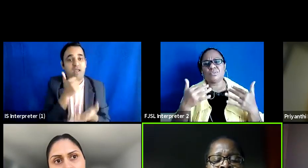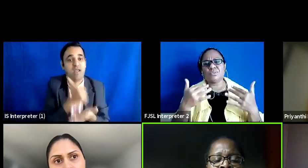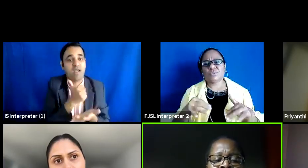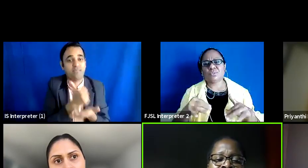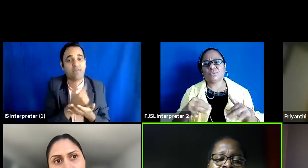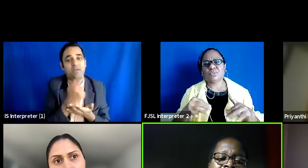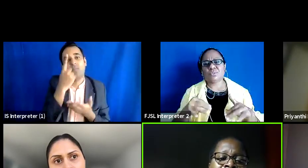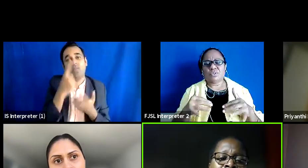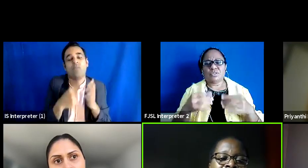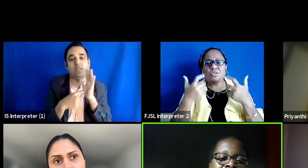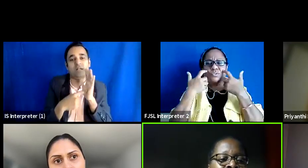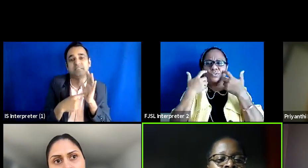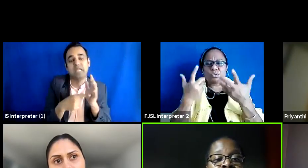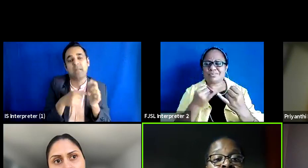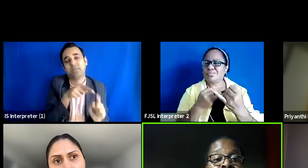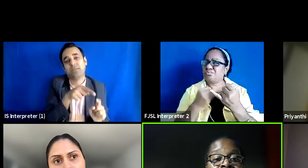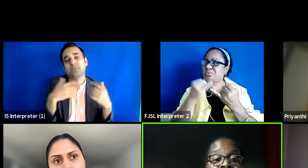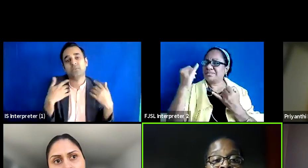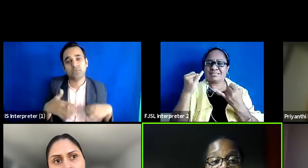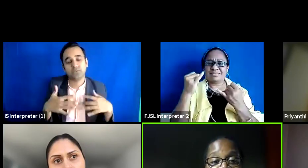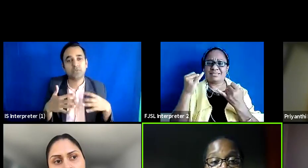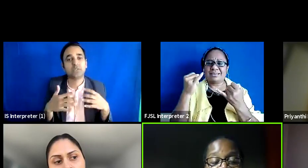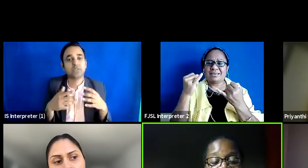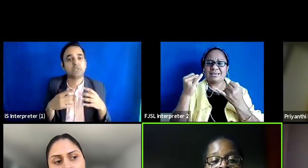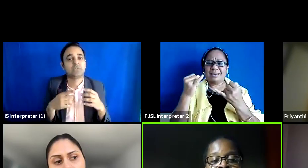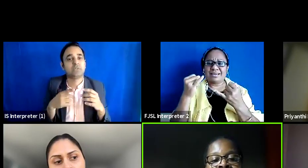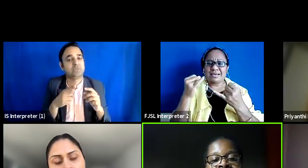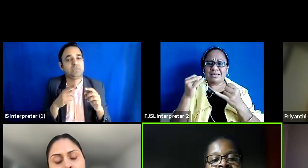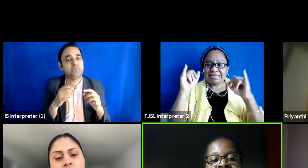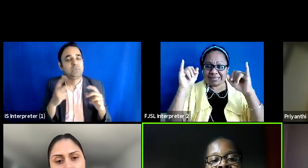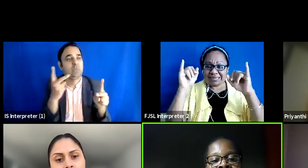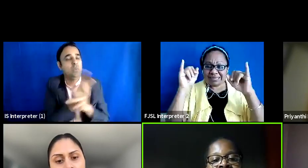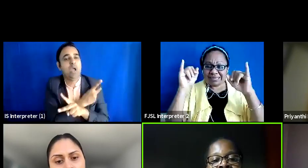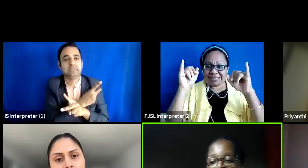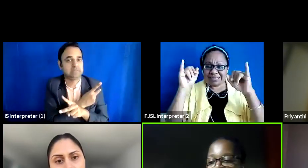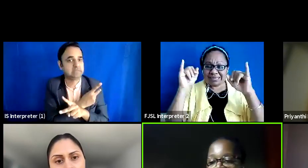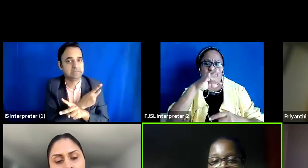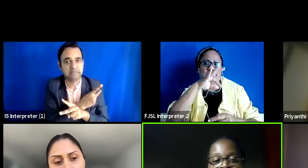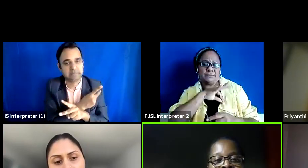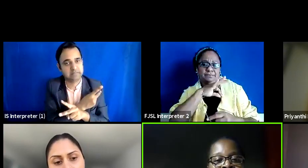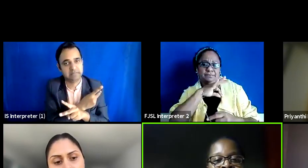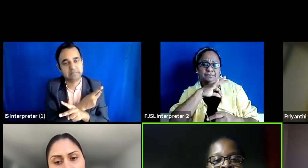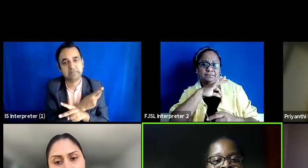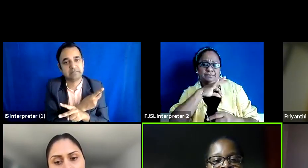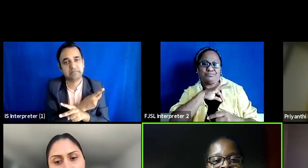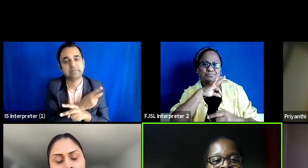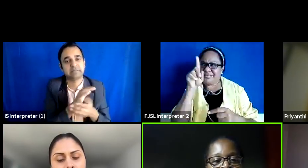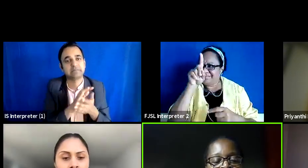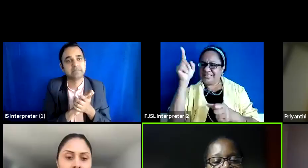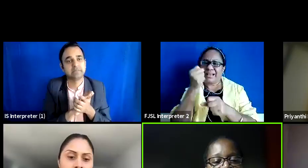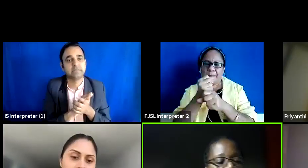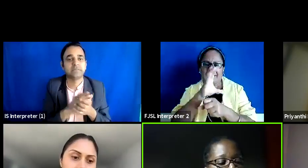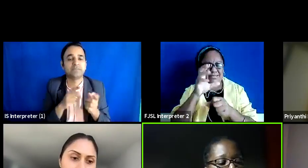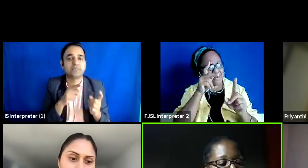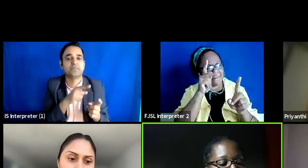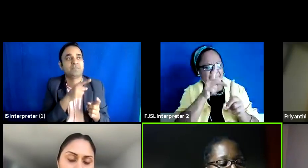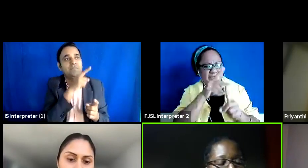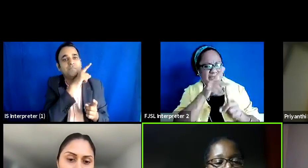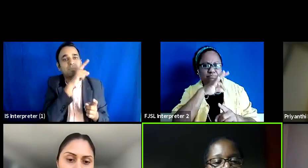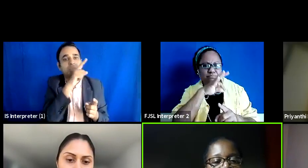of capitalism. And now given the COVID-19, the climate crisis,